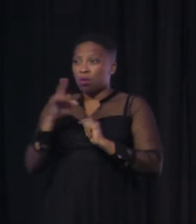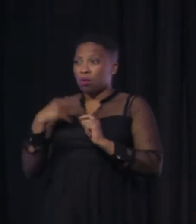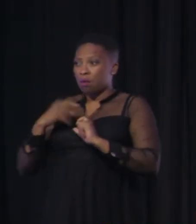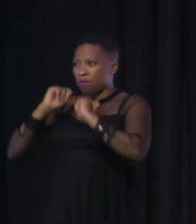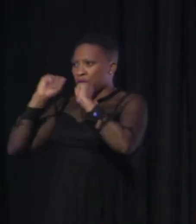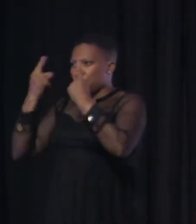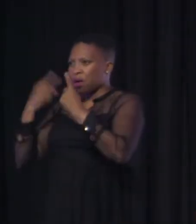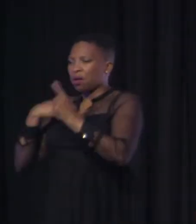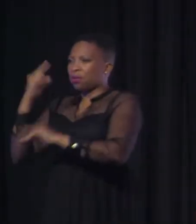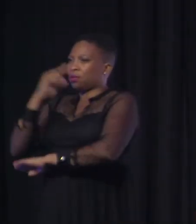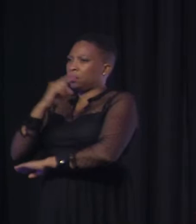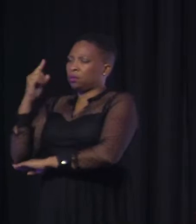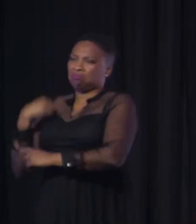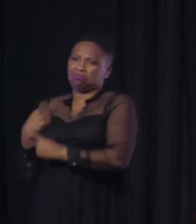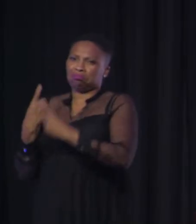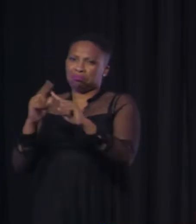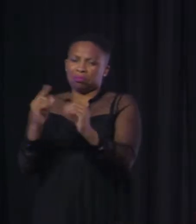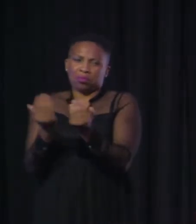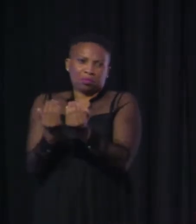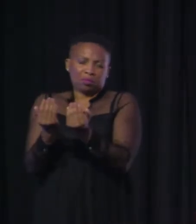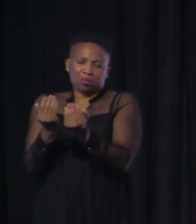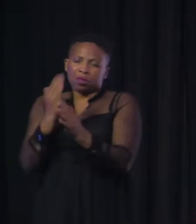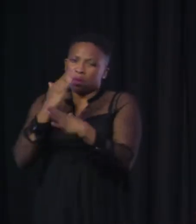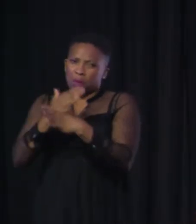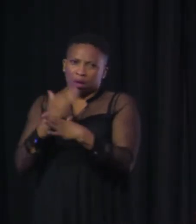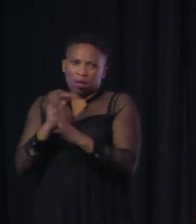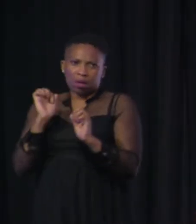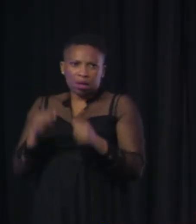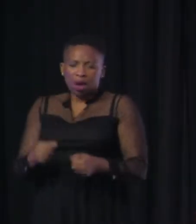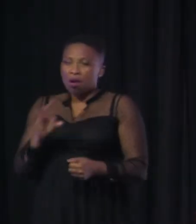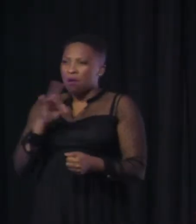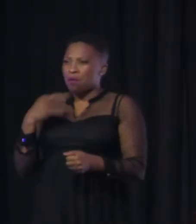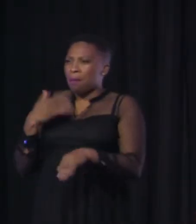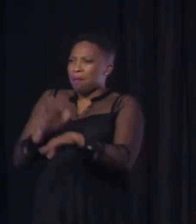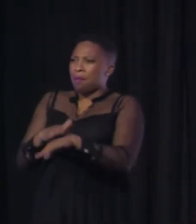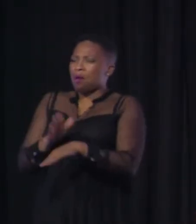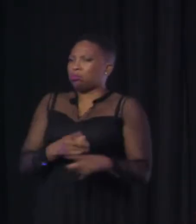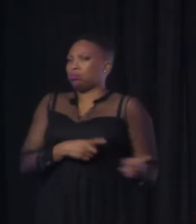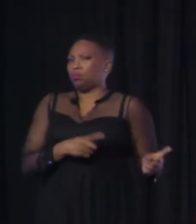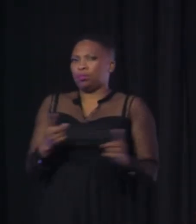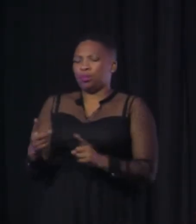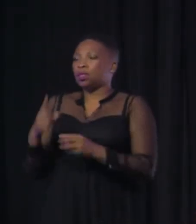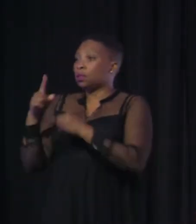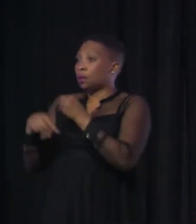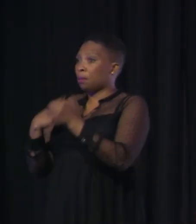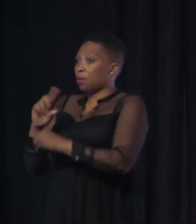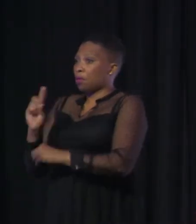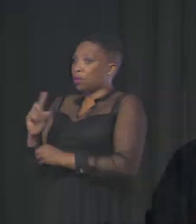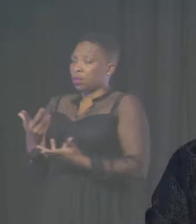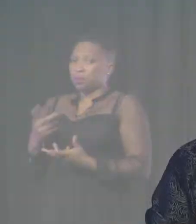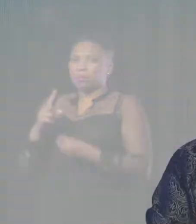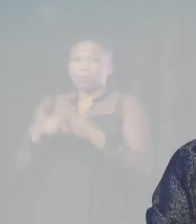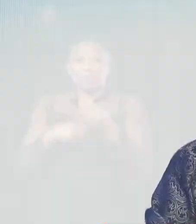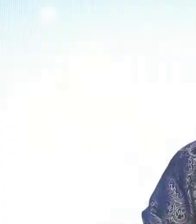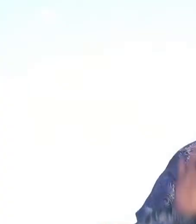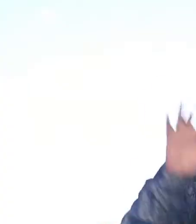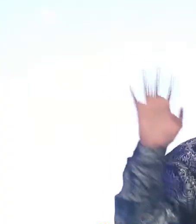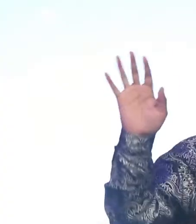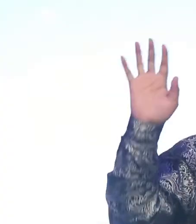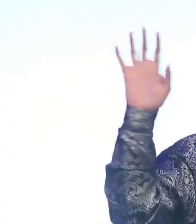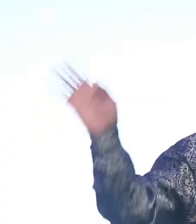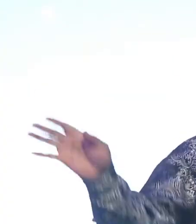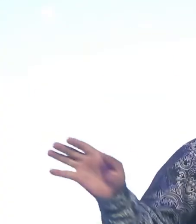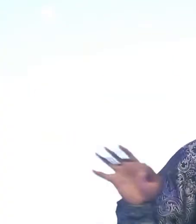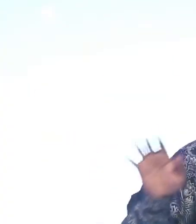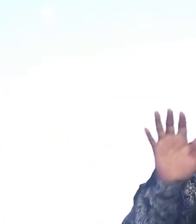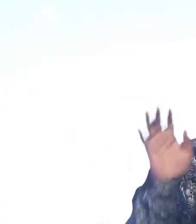going to work, you must know that this is just beyond you. It's about those multitudes that are